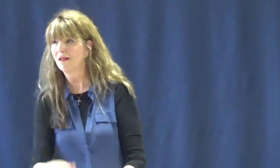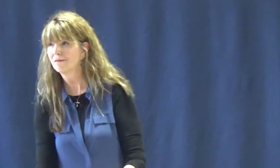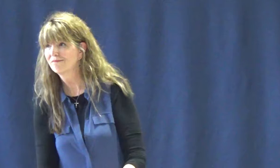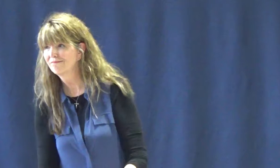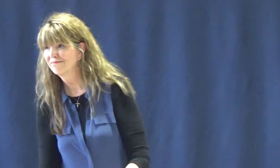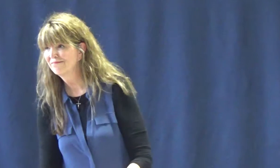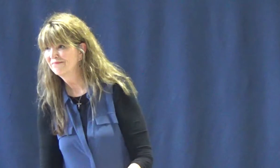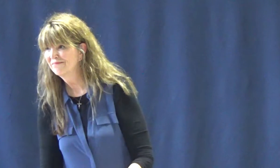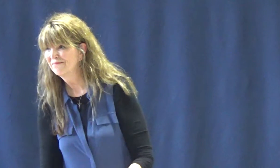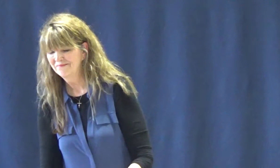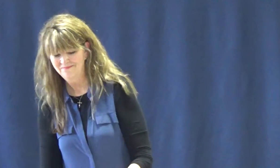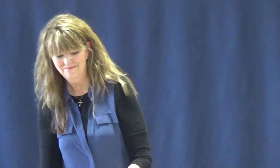He will.